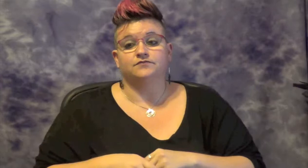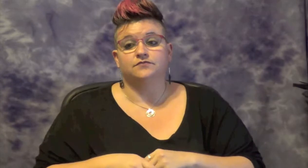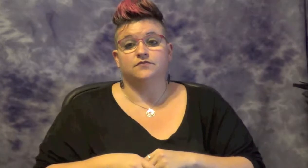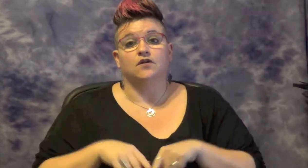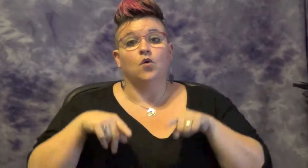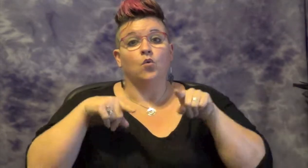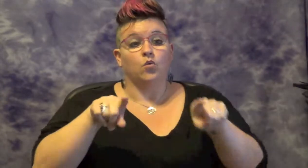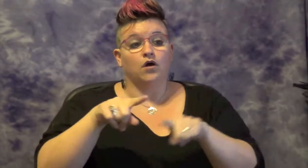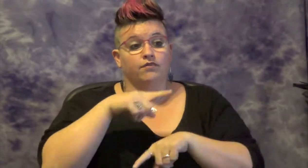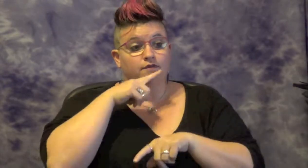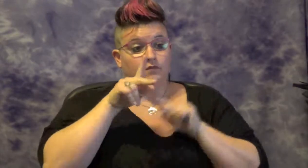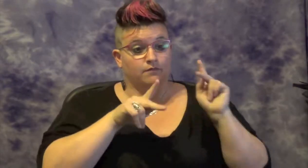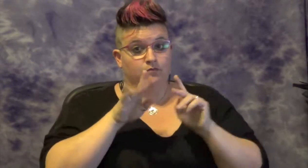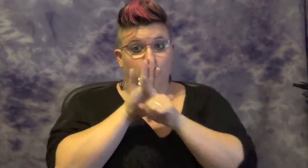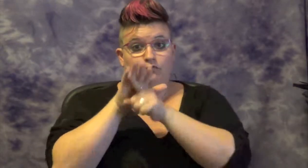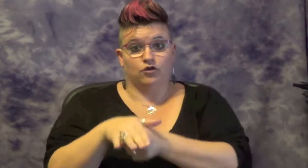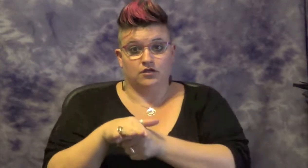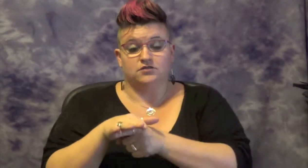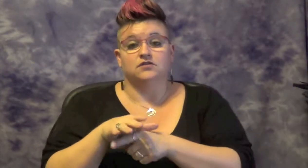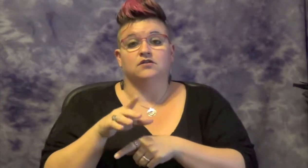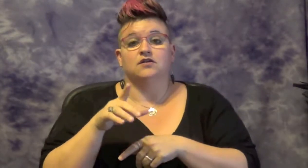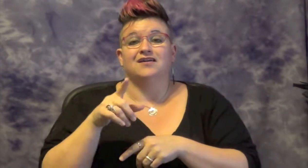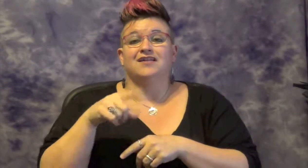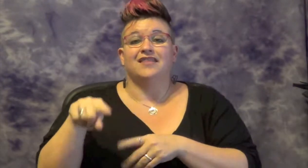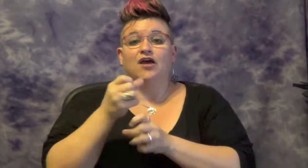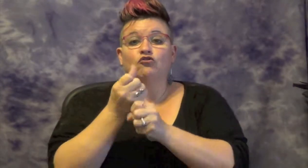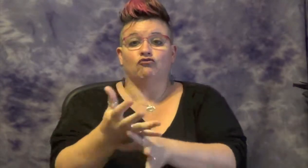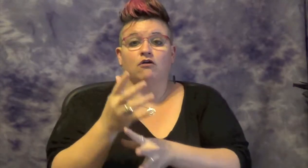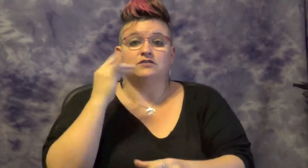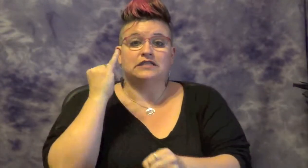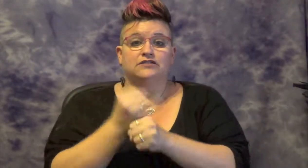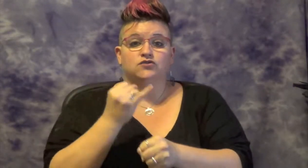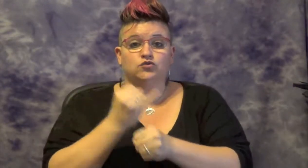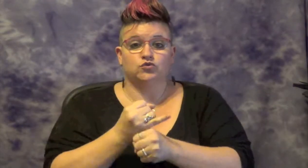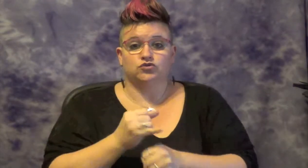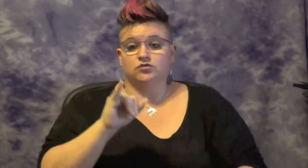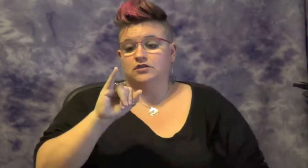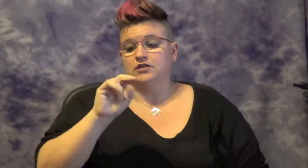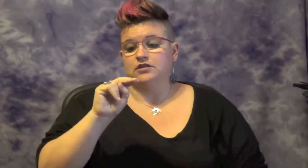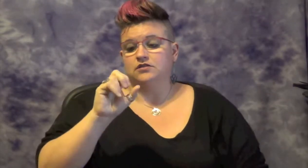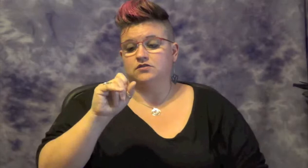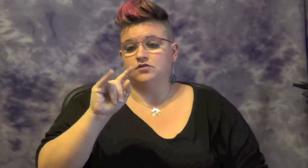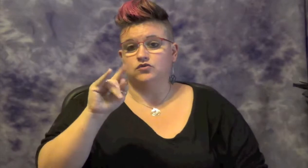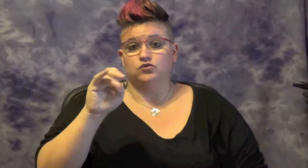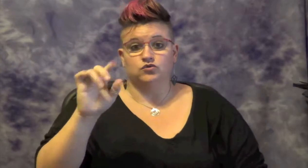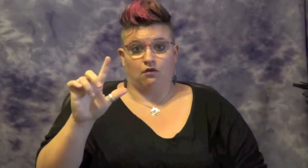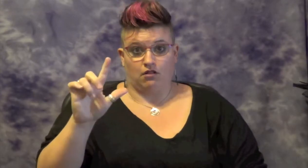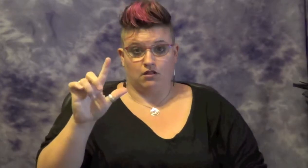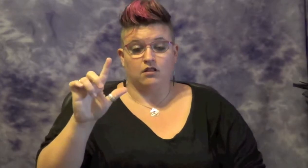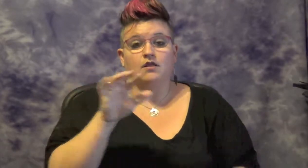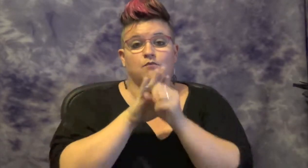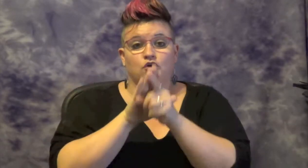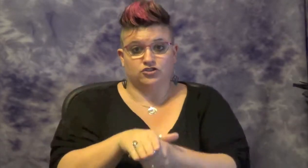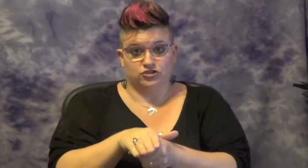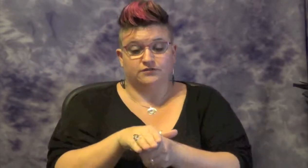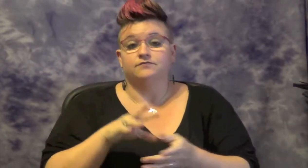of people in society. They are oppressed, and they